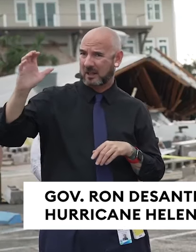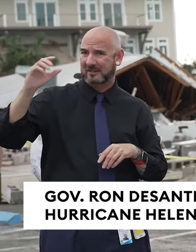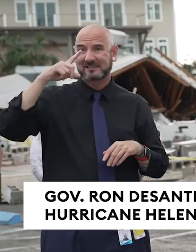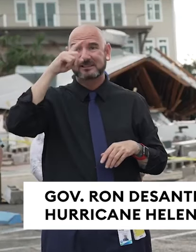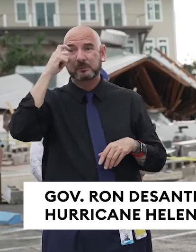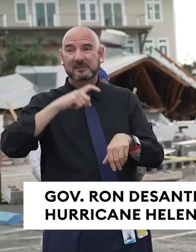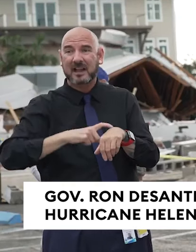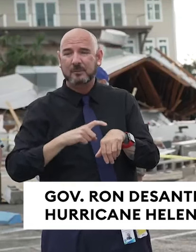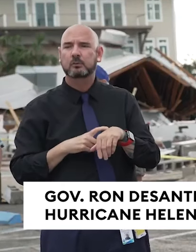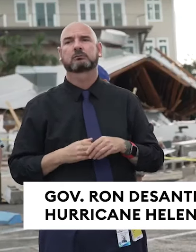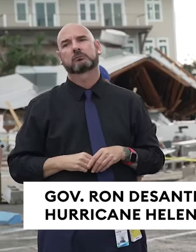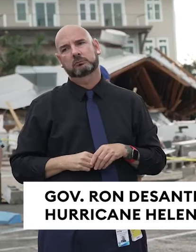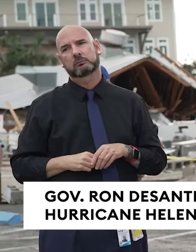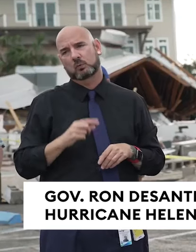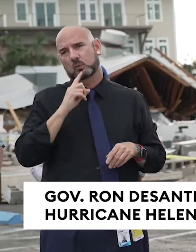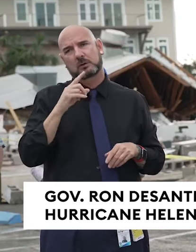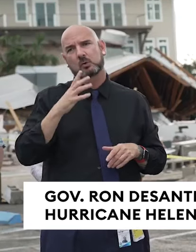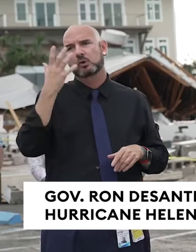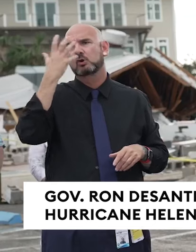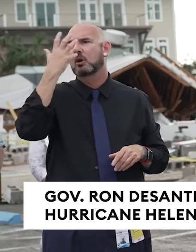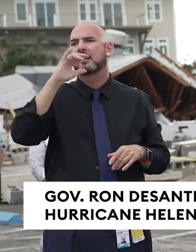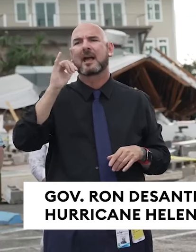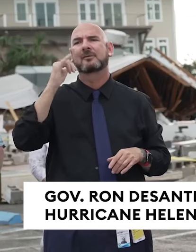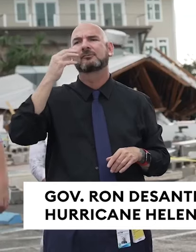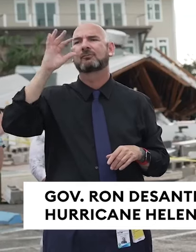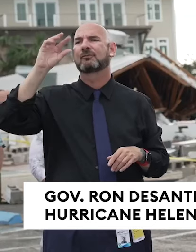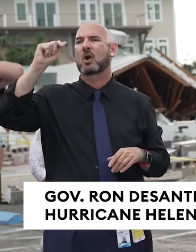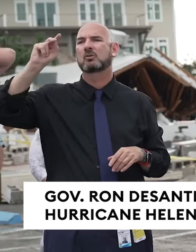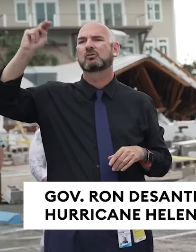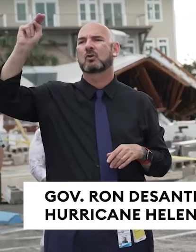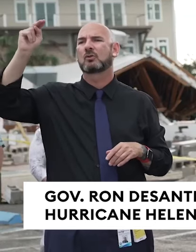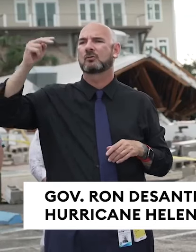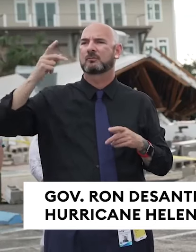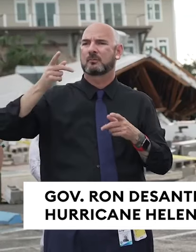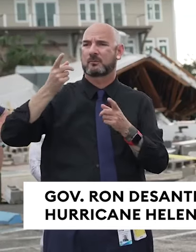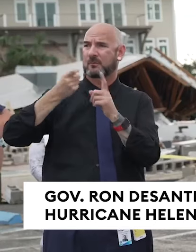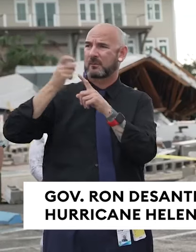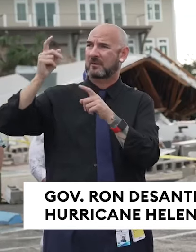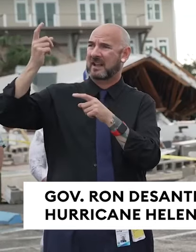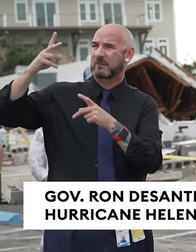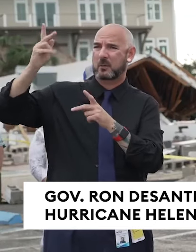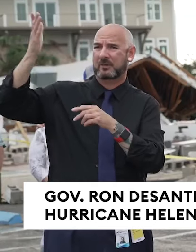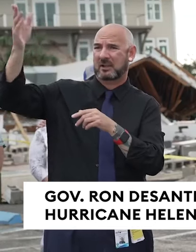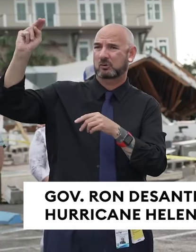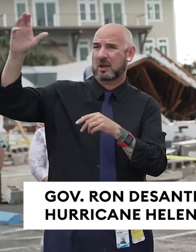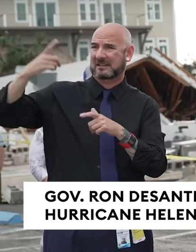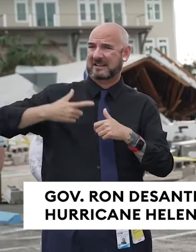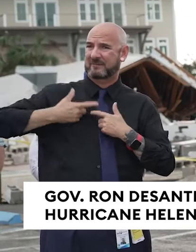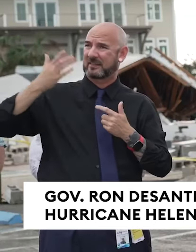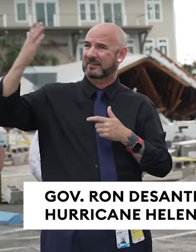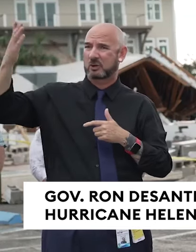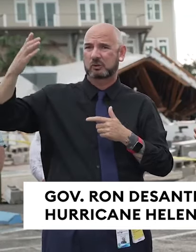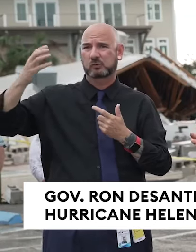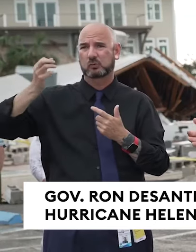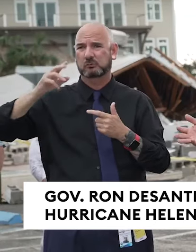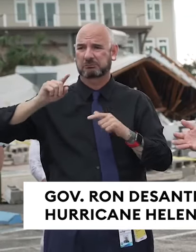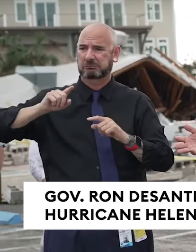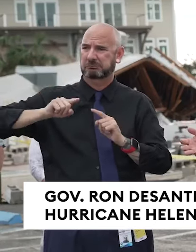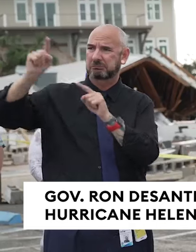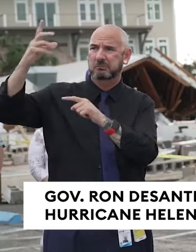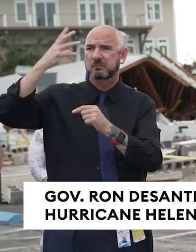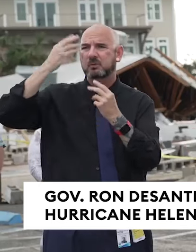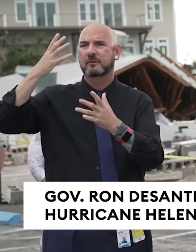it's basically like Florida North. Half the people there are from Florida and all these communities, they're beautiful communities and it's not humid.